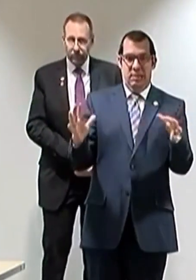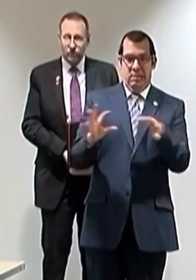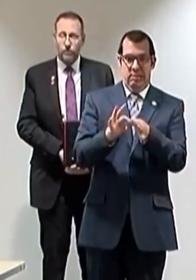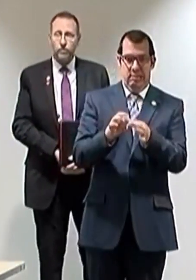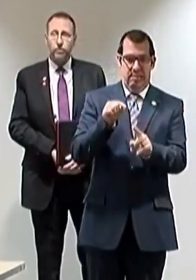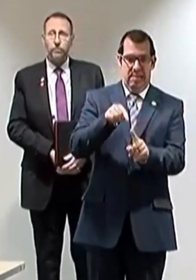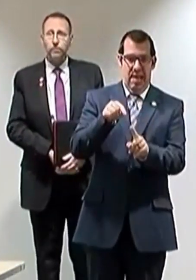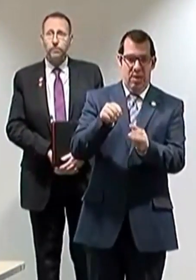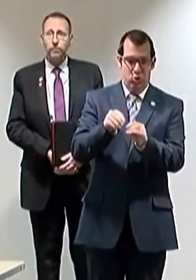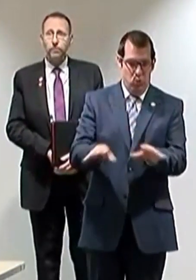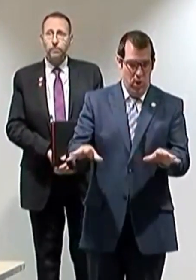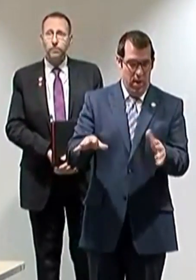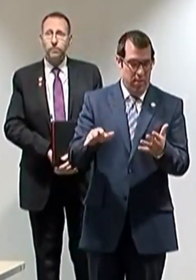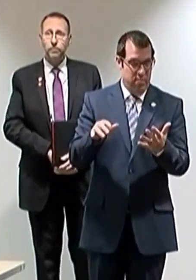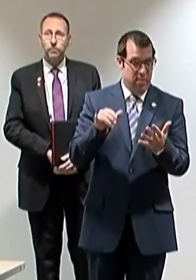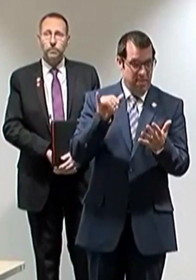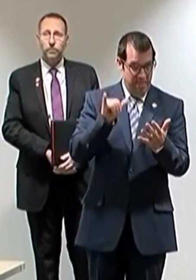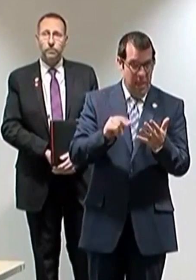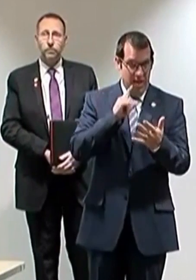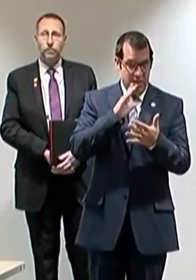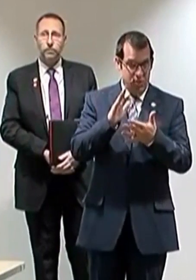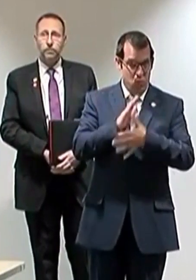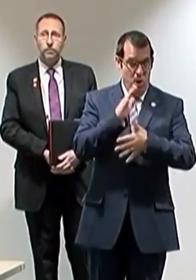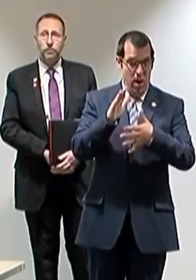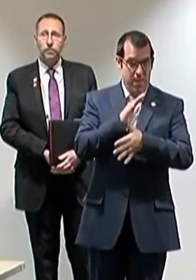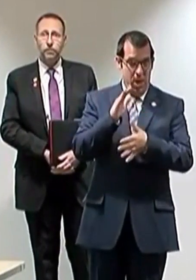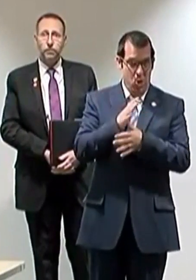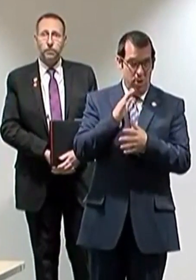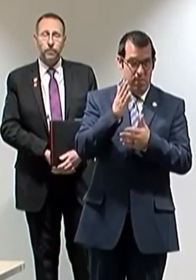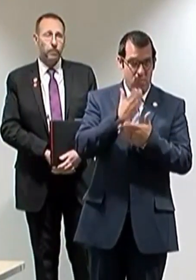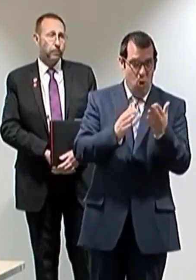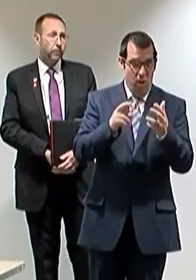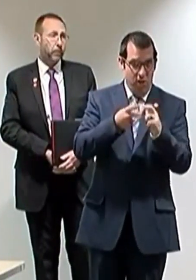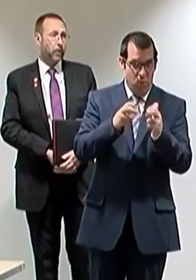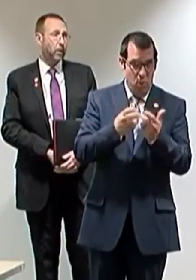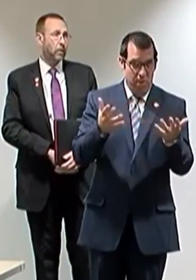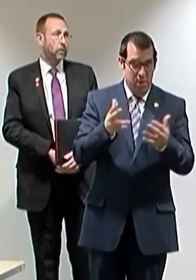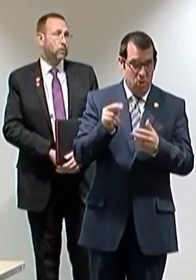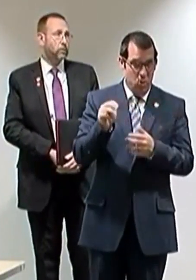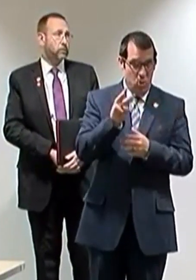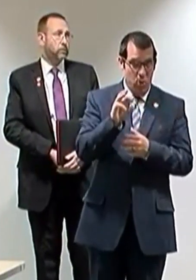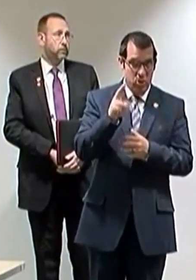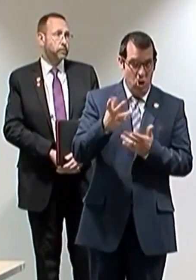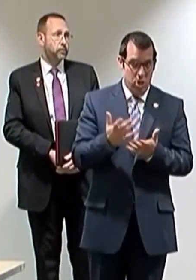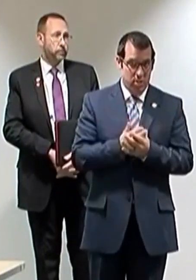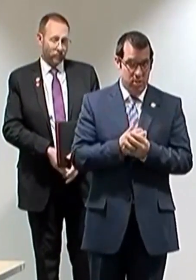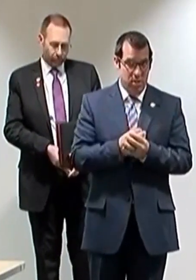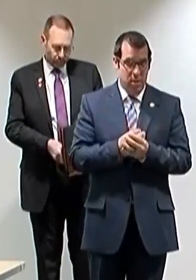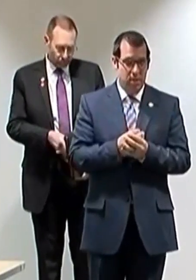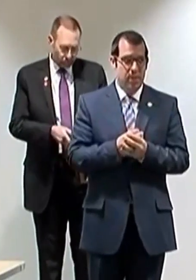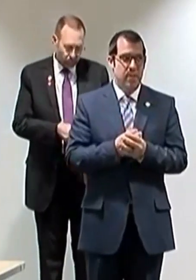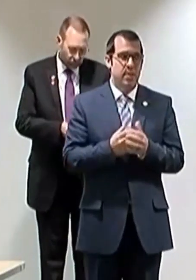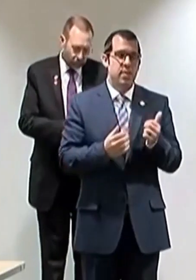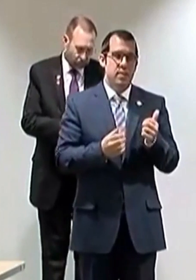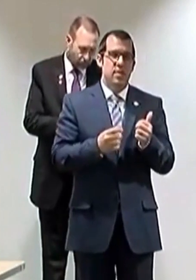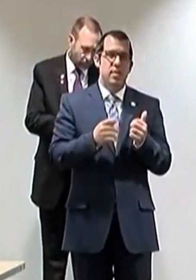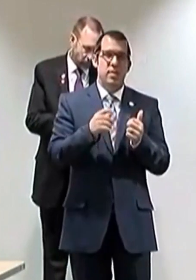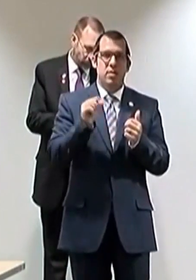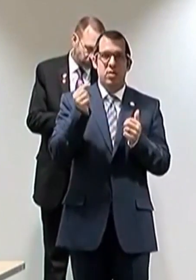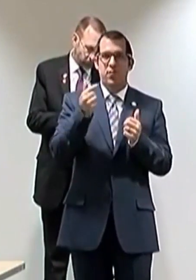mean, is that the primary source of the problem in Northwest Arkansas? Well, it's broader than